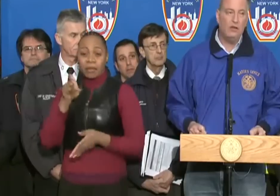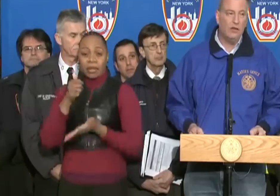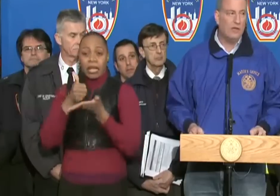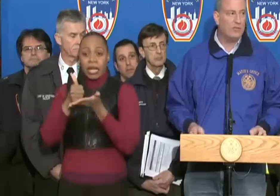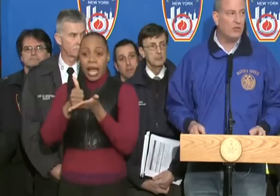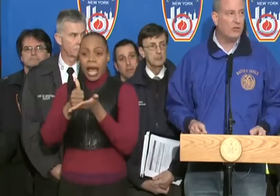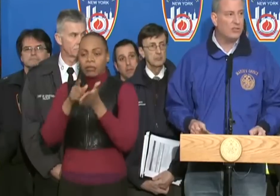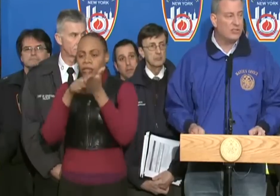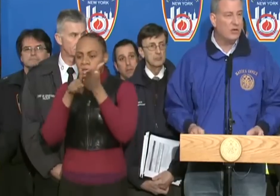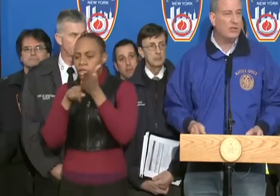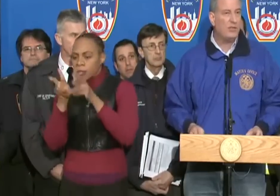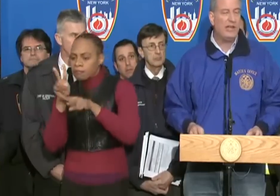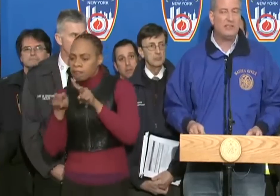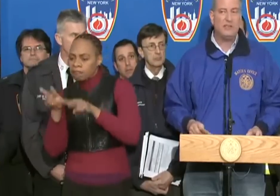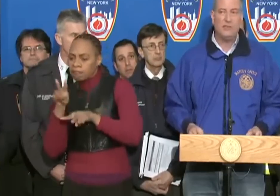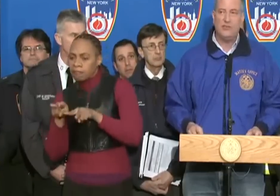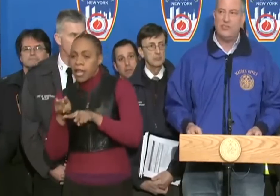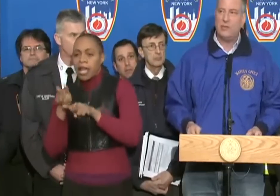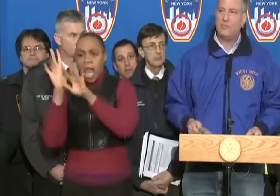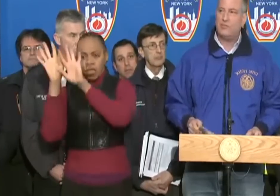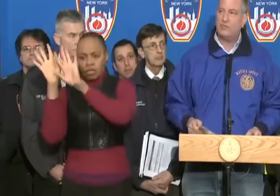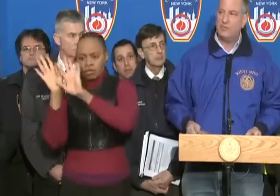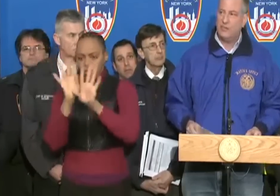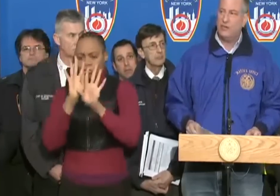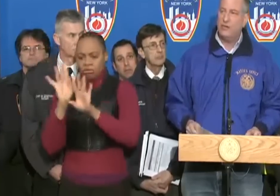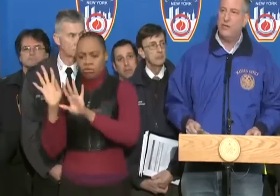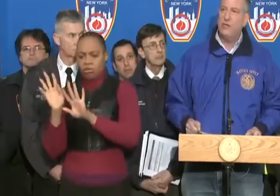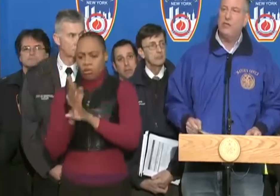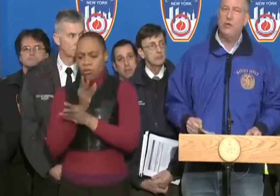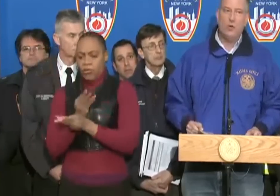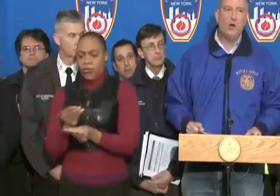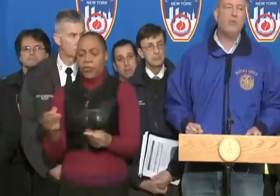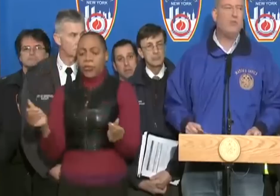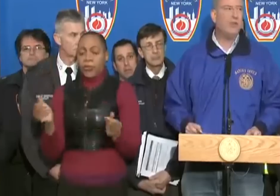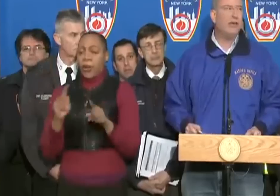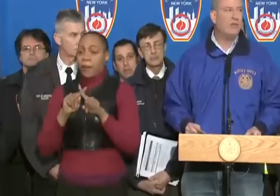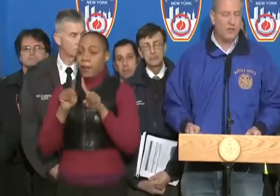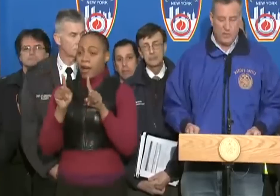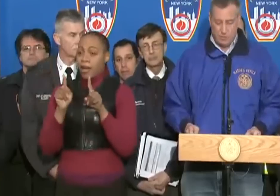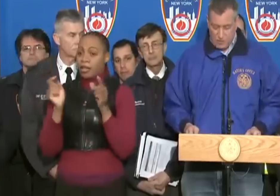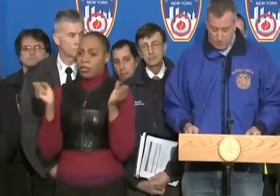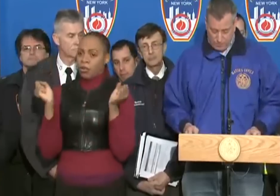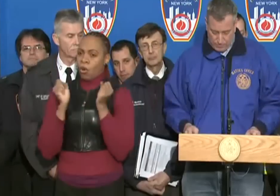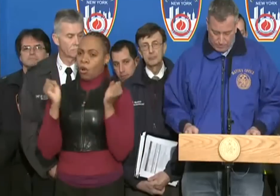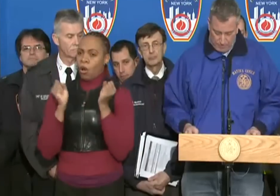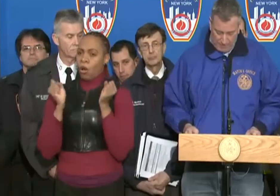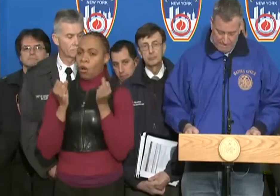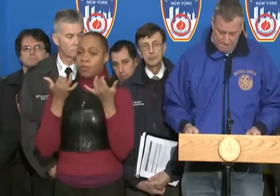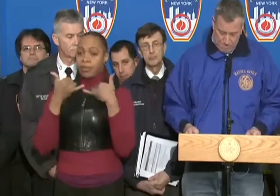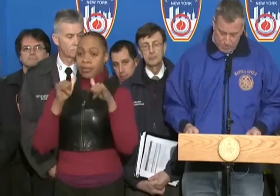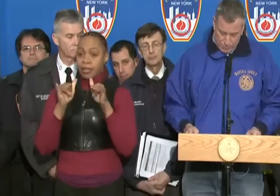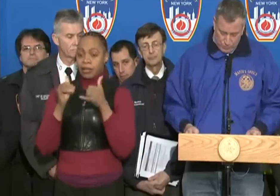on your neighbors. Although the snow has passed, the frigid temperatures continue. We want people to look out for their neighbors.